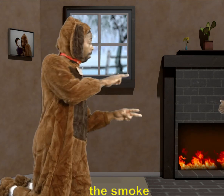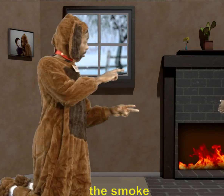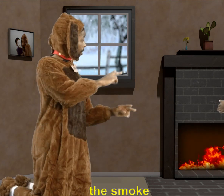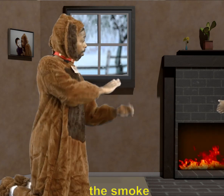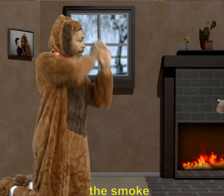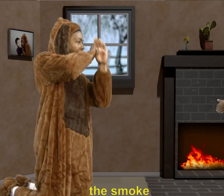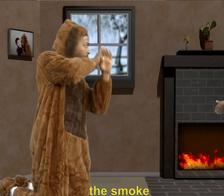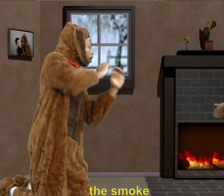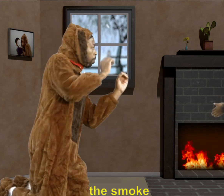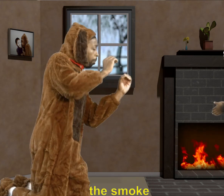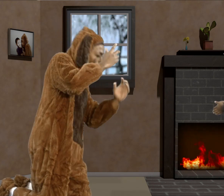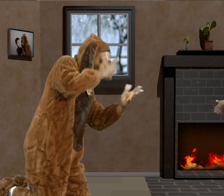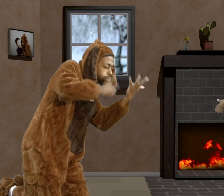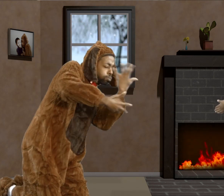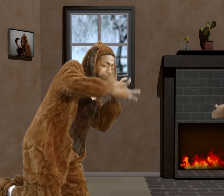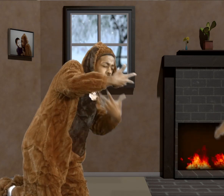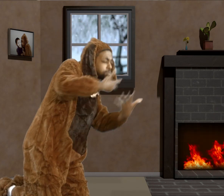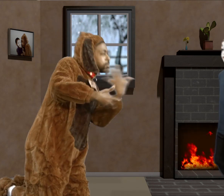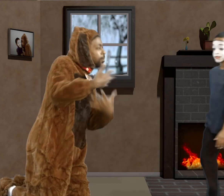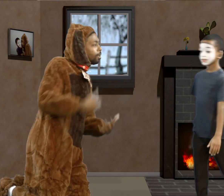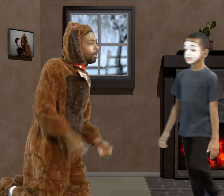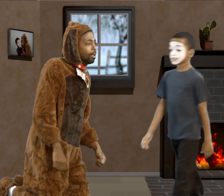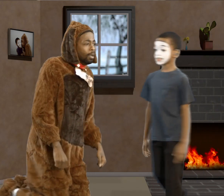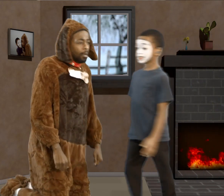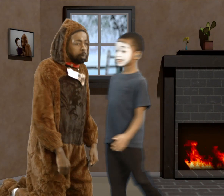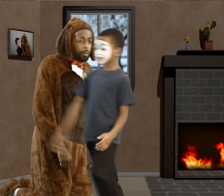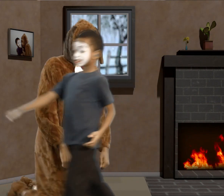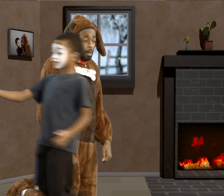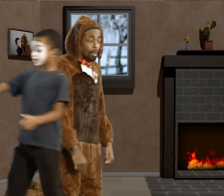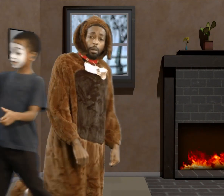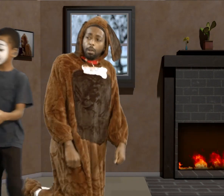smoke has to be able to ventilate. Oh, I get it.